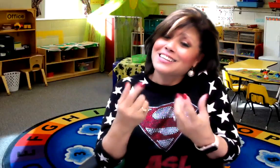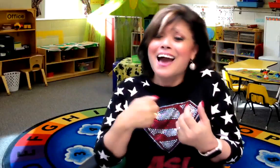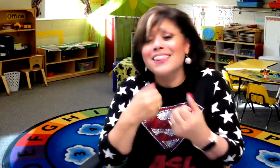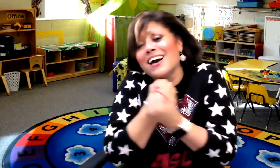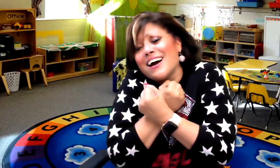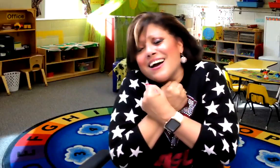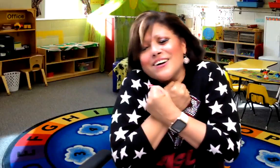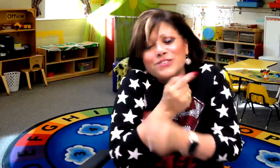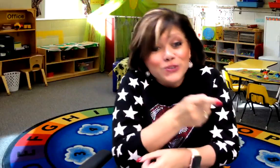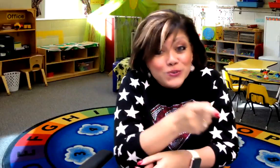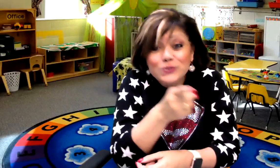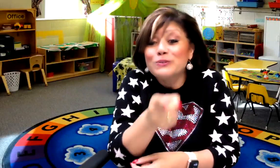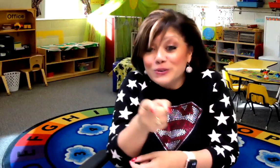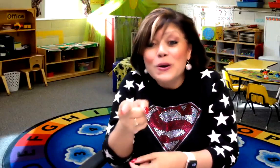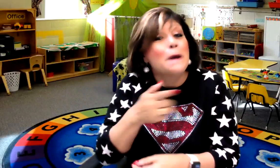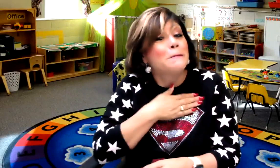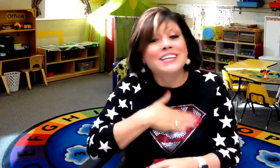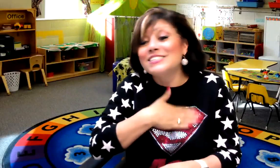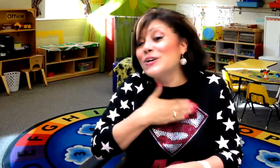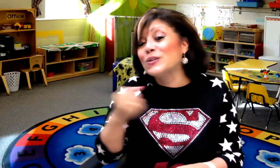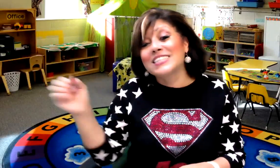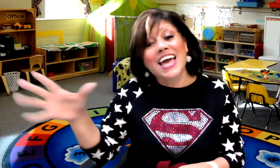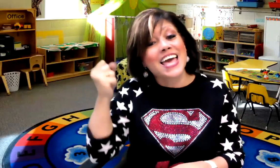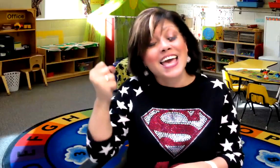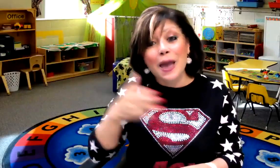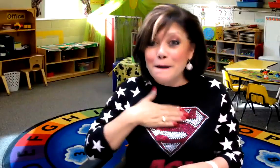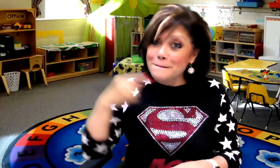much I love you. Please don't take my